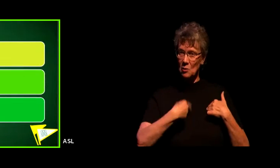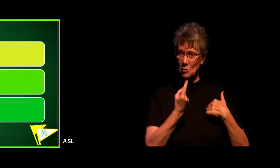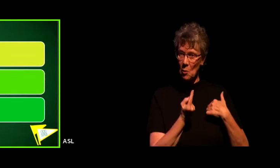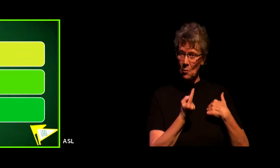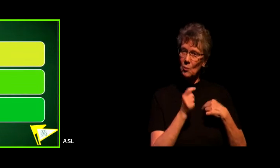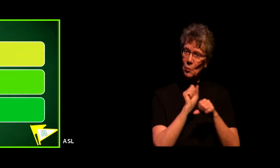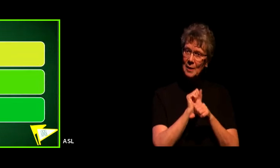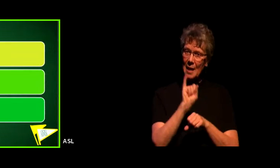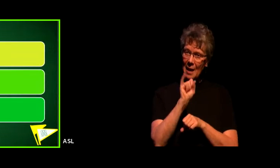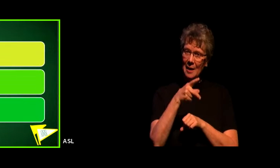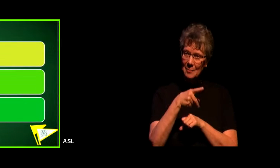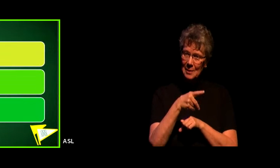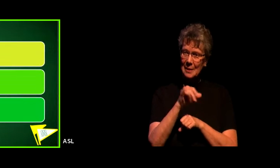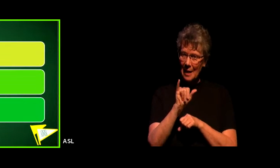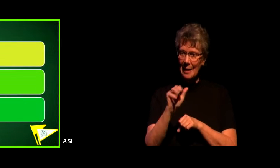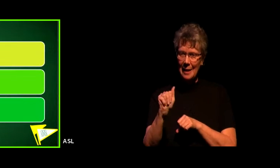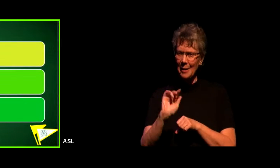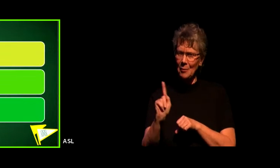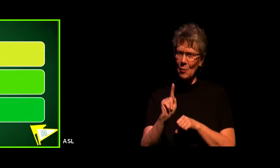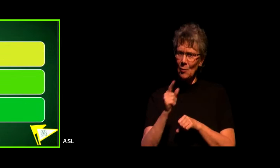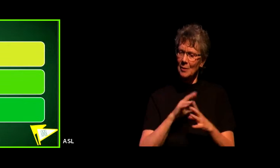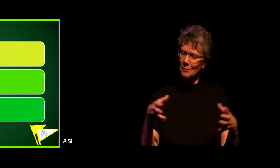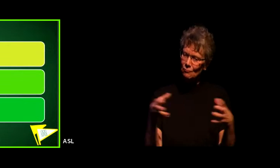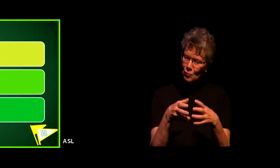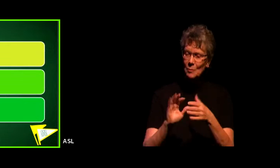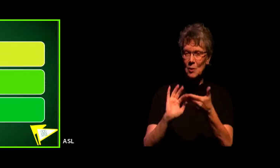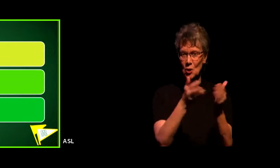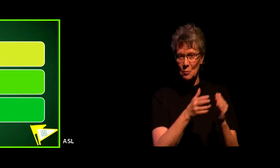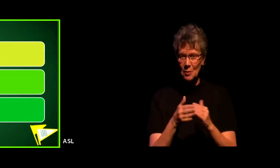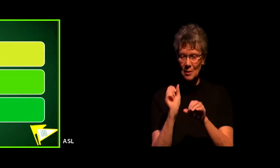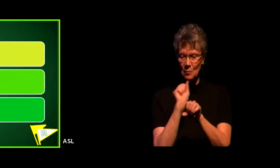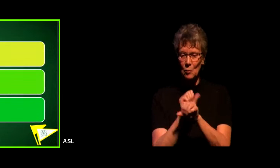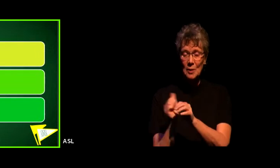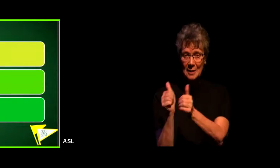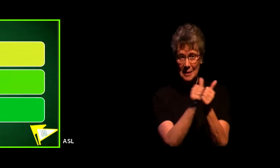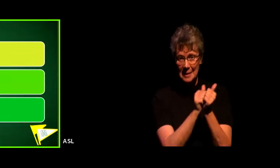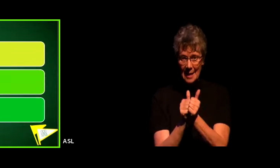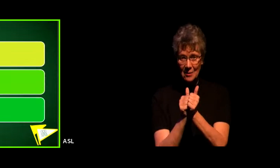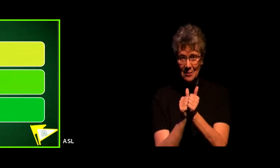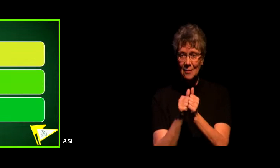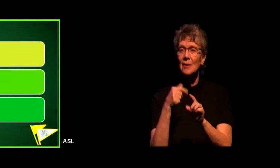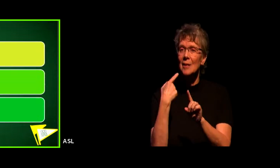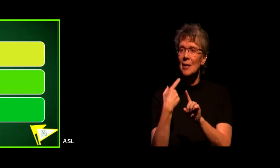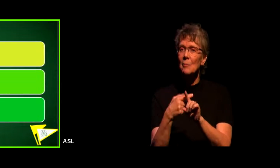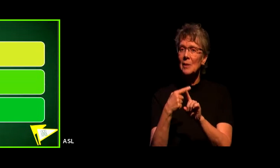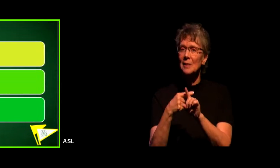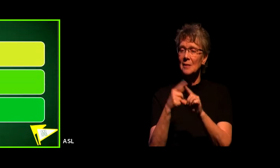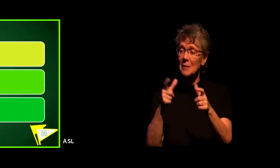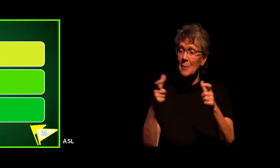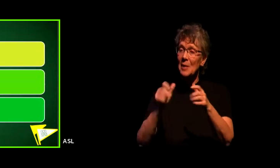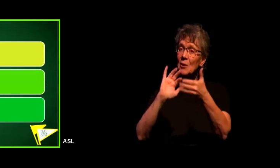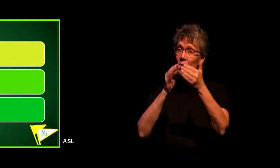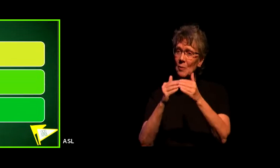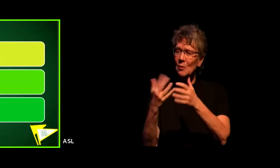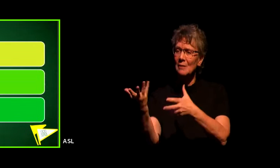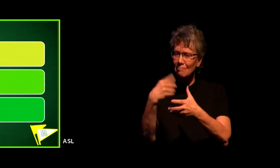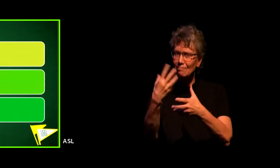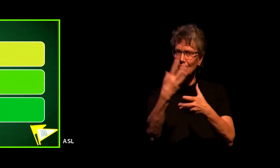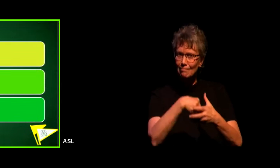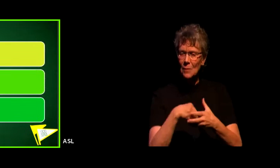of practice. And we also get a lot of support from others as part of the broader circles. So we have an administrative board, which helps